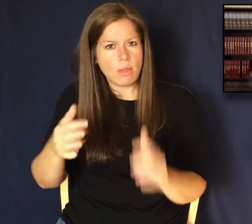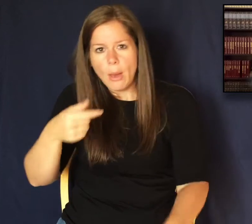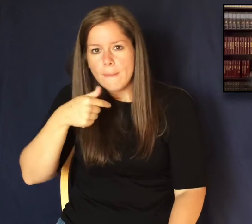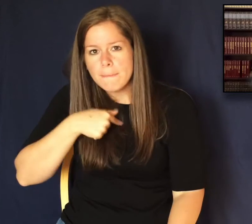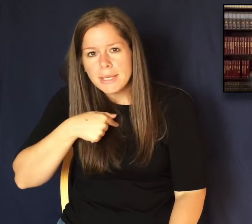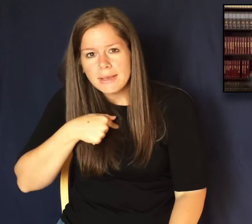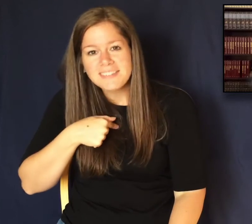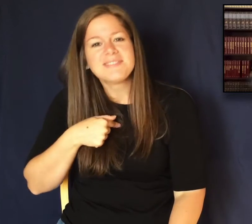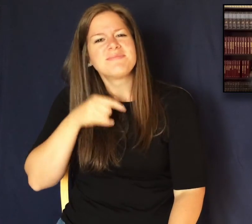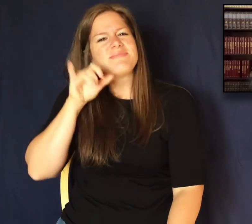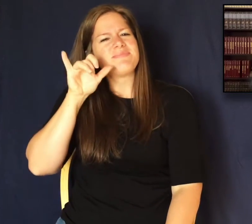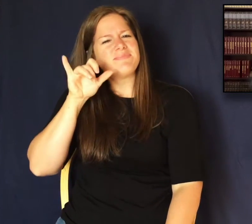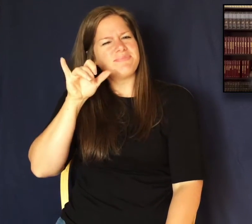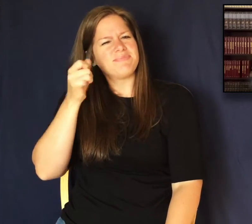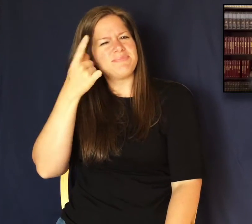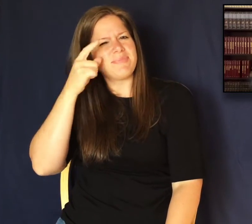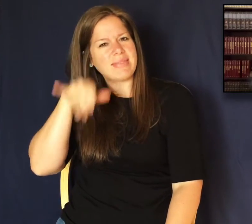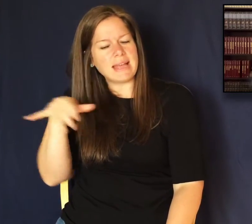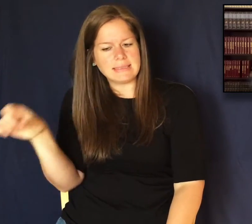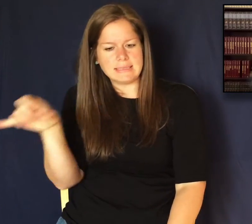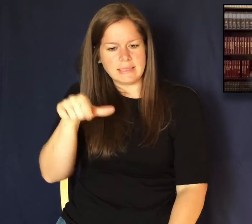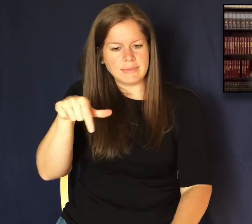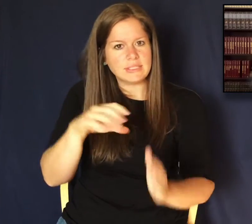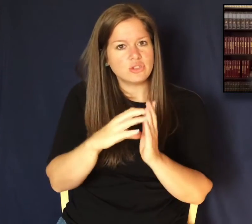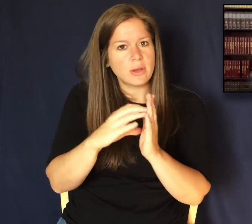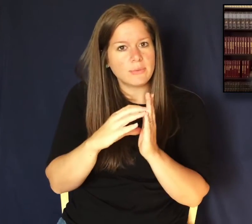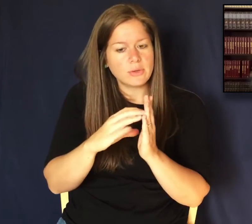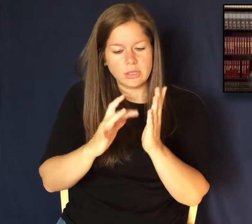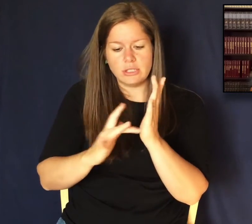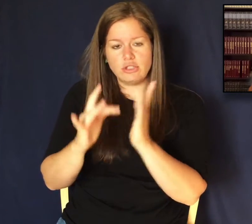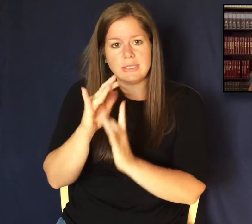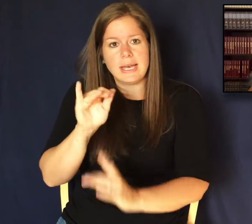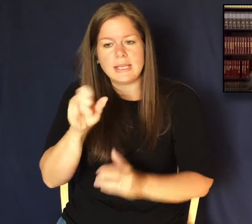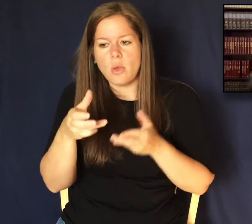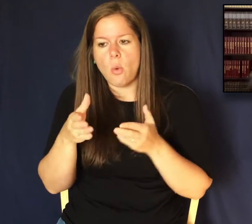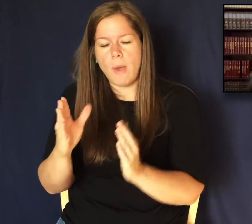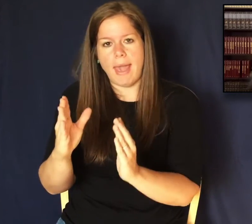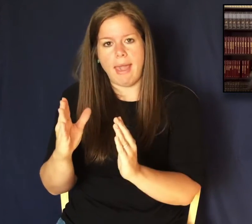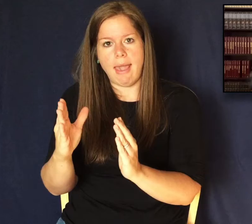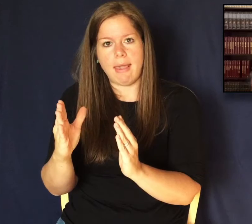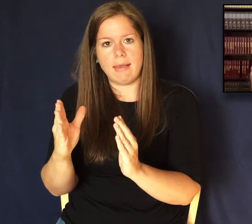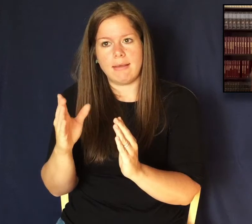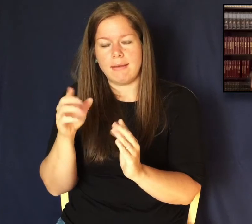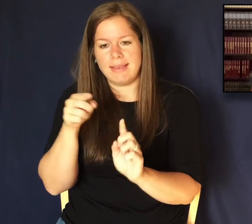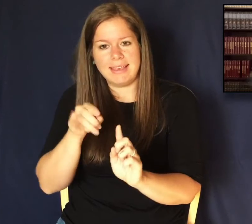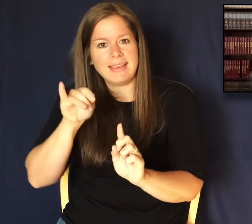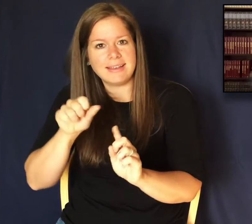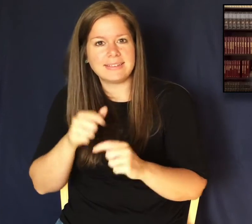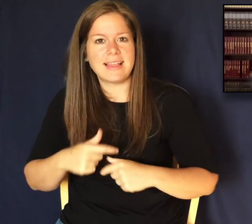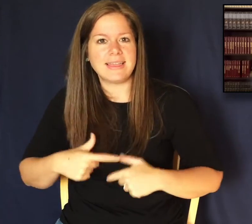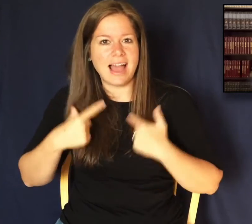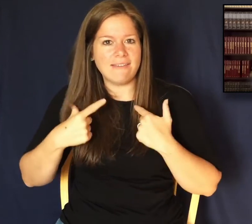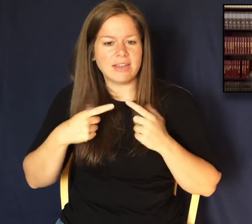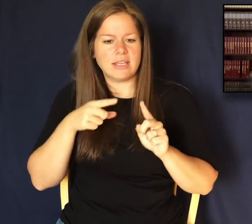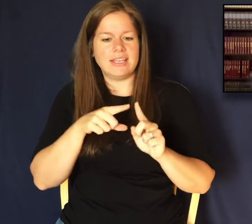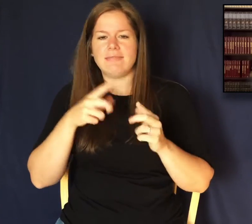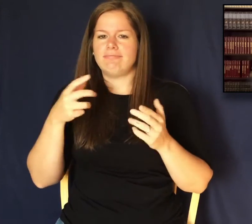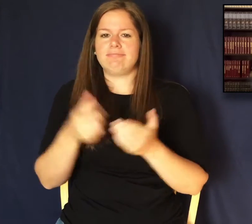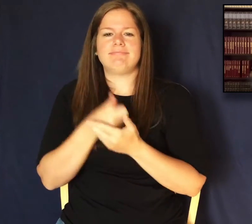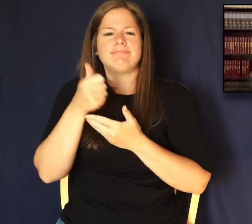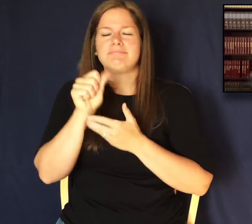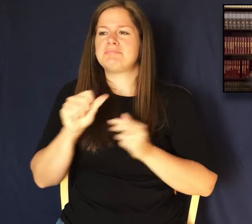He is the resurrection. He is truth. He is the way. He is life. And he takes every